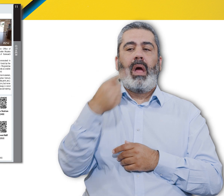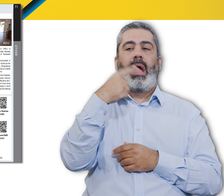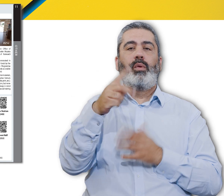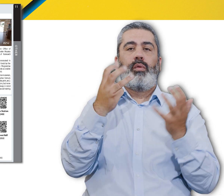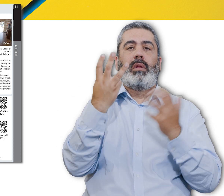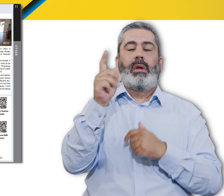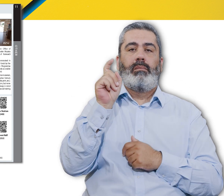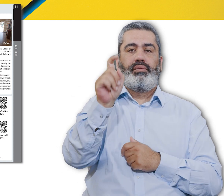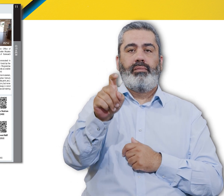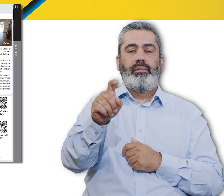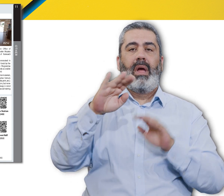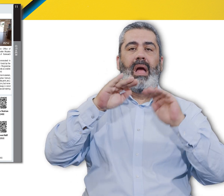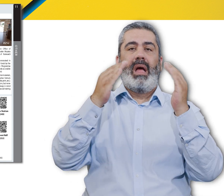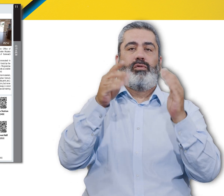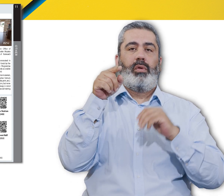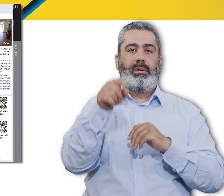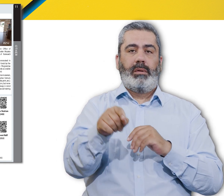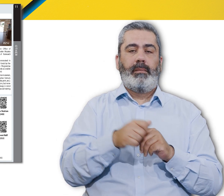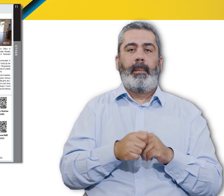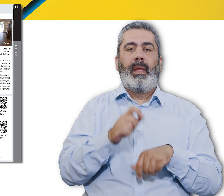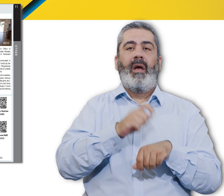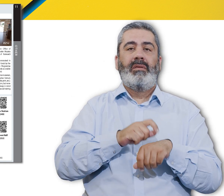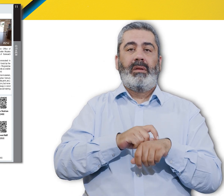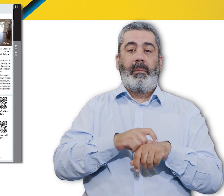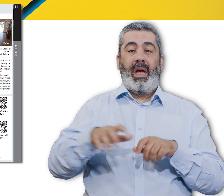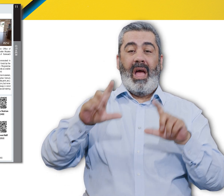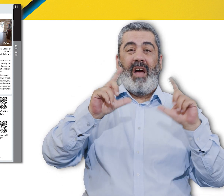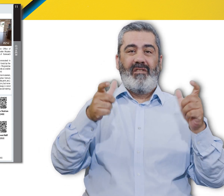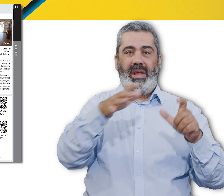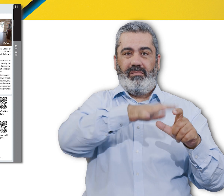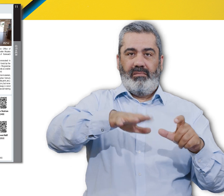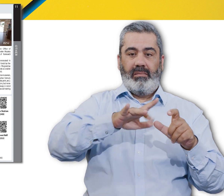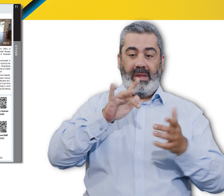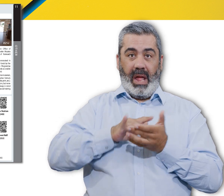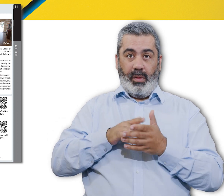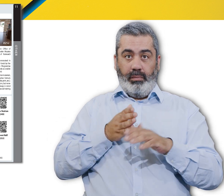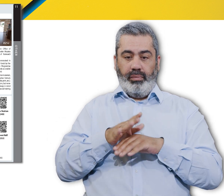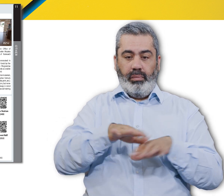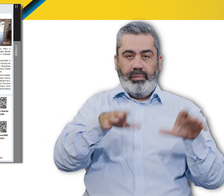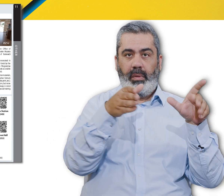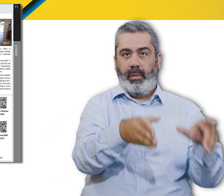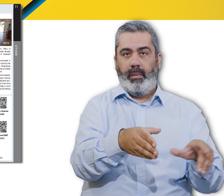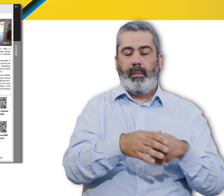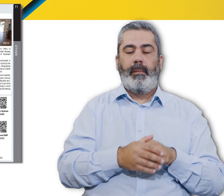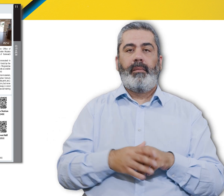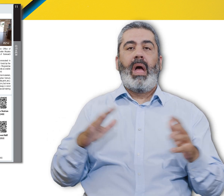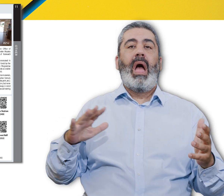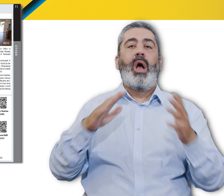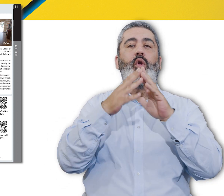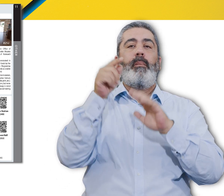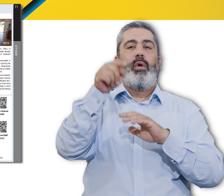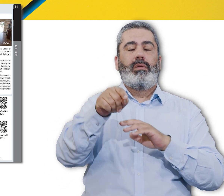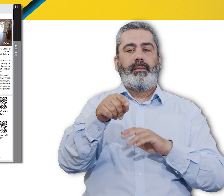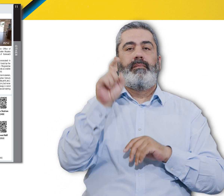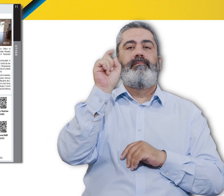fortified courtyard upon the cross main gate. Sarayate Square, Acropoli number 184, area,